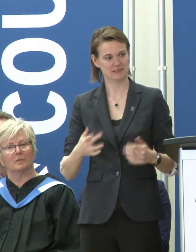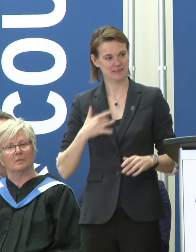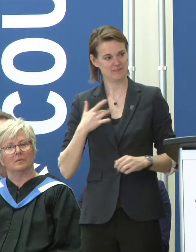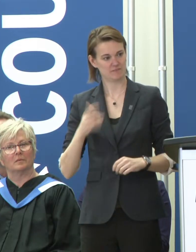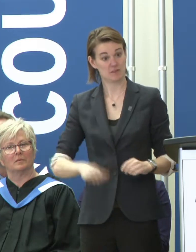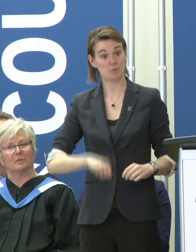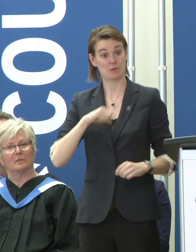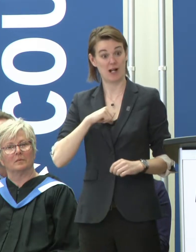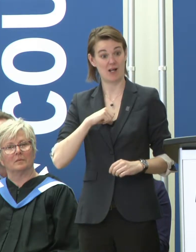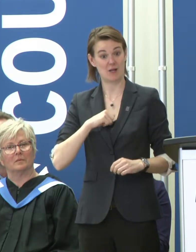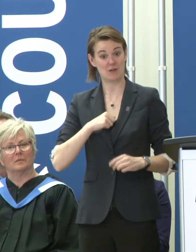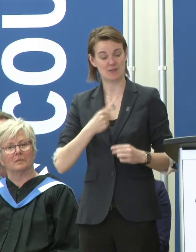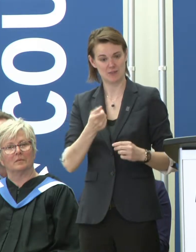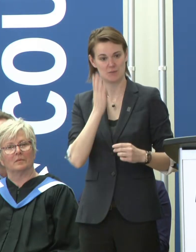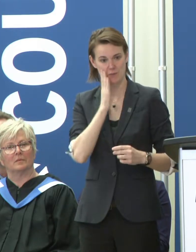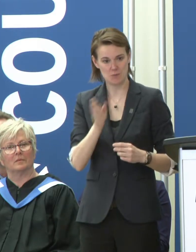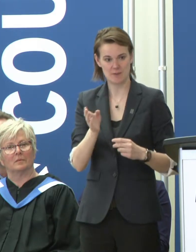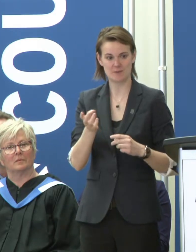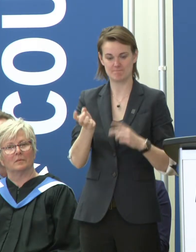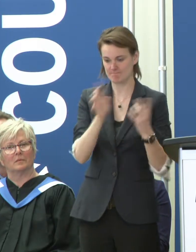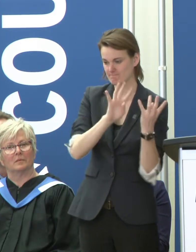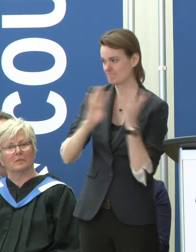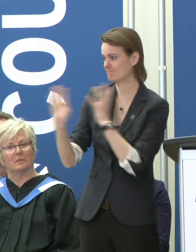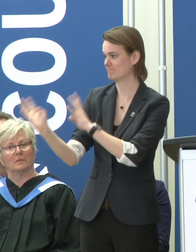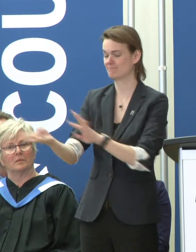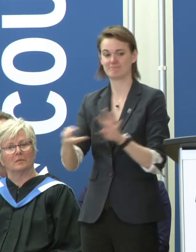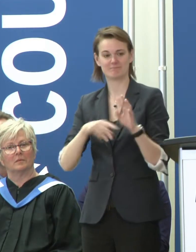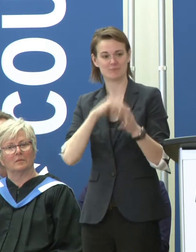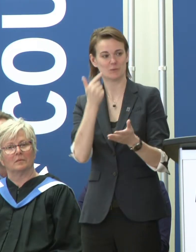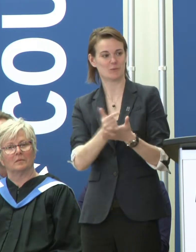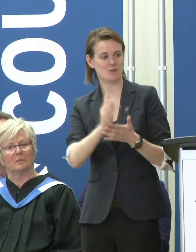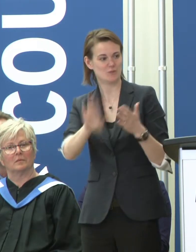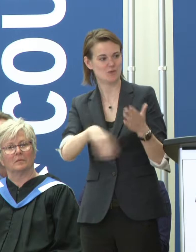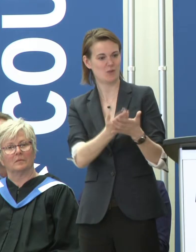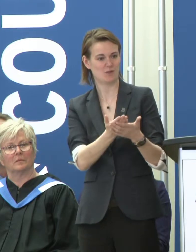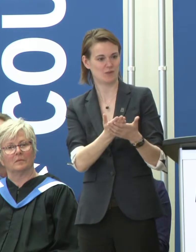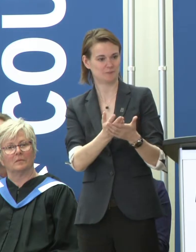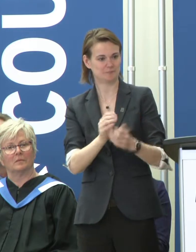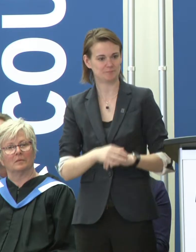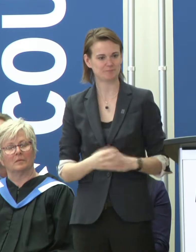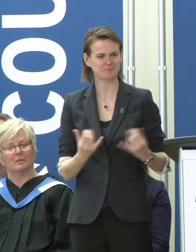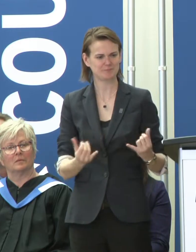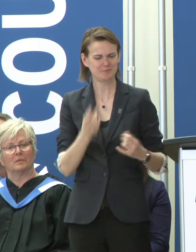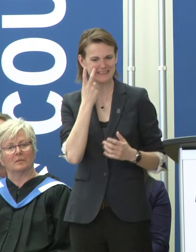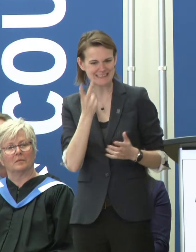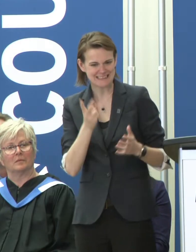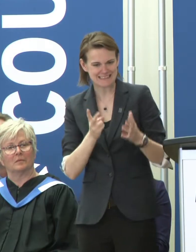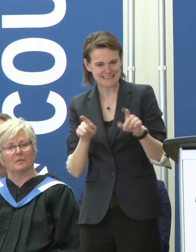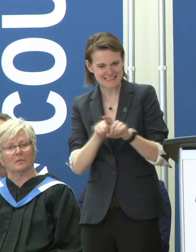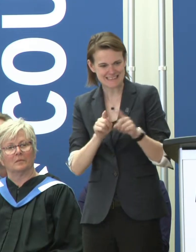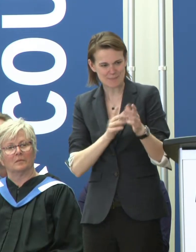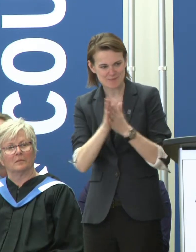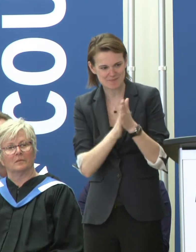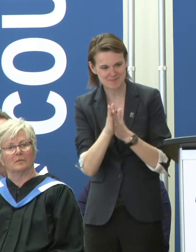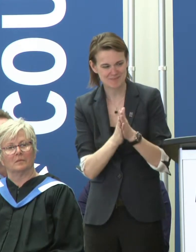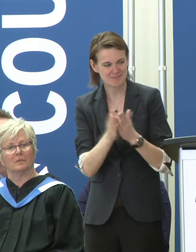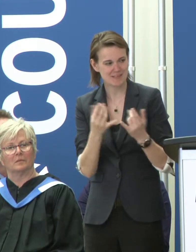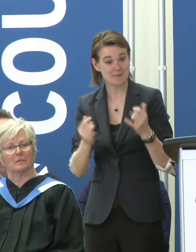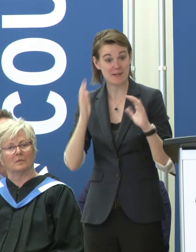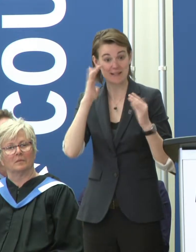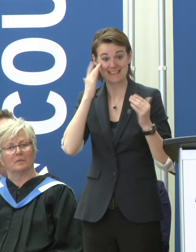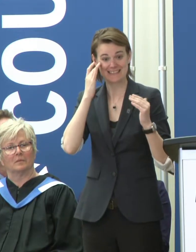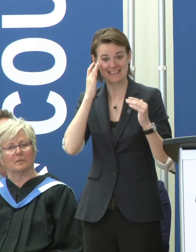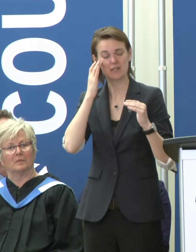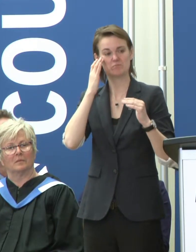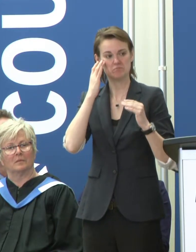however, that we will watch you cross the stage. We see the same enthusiasm, but that anxiety is now replaced with an